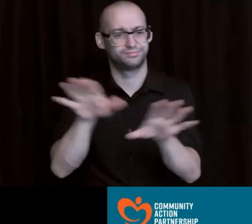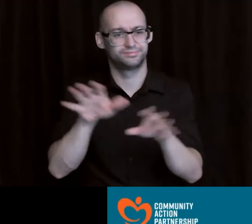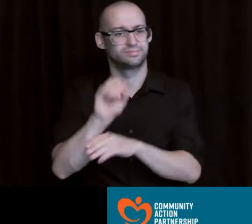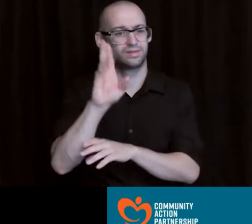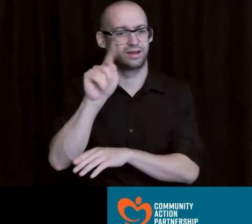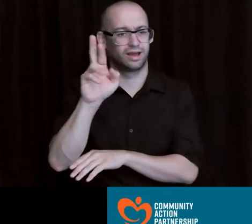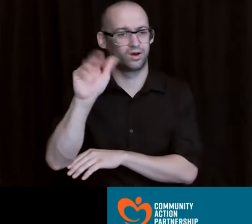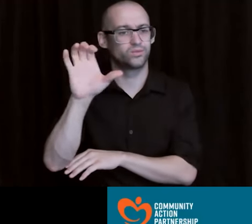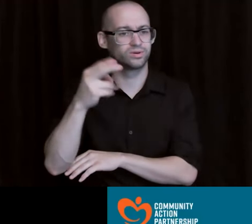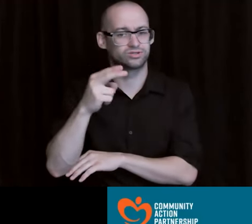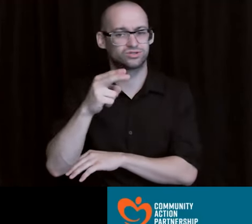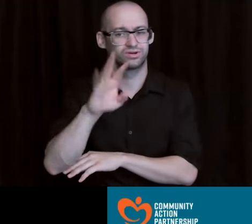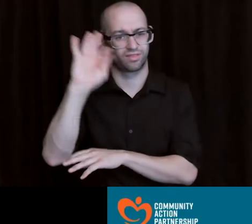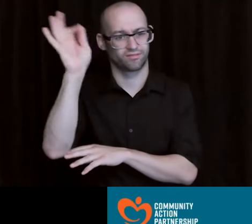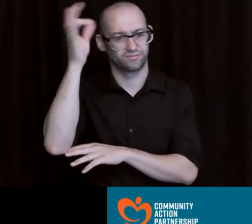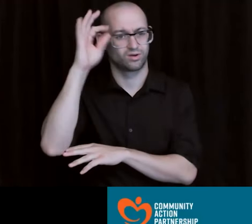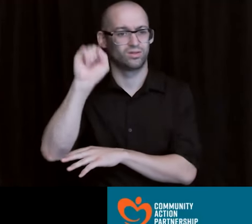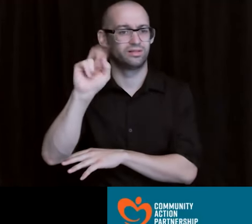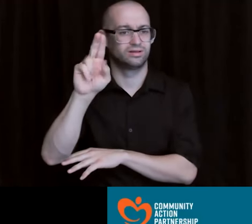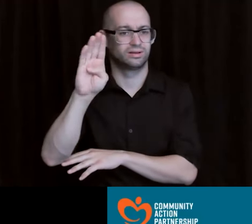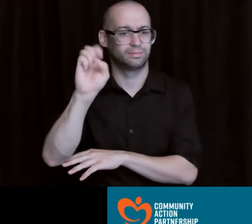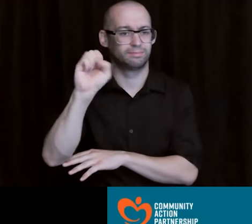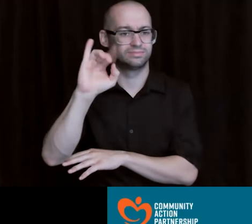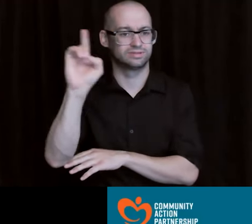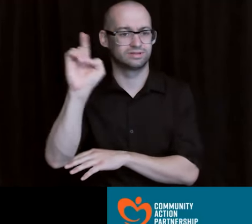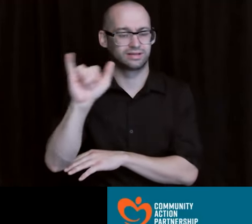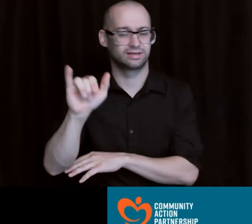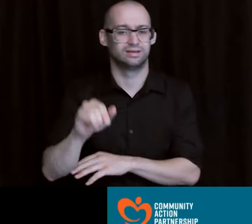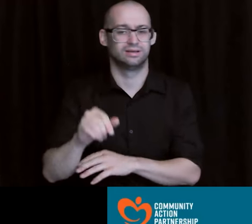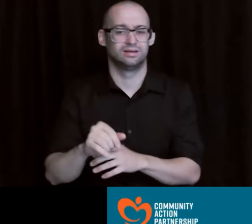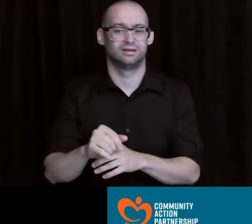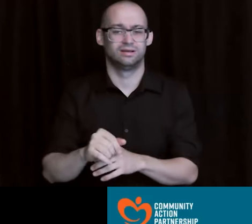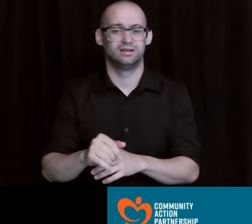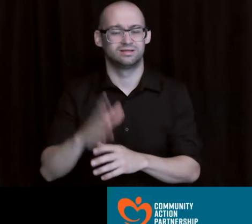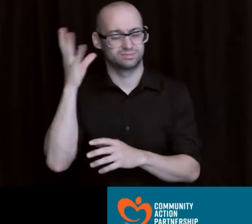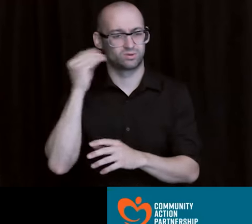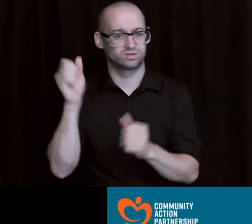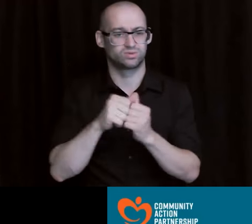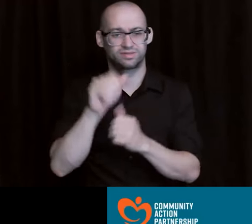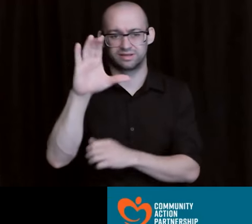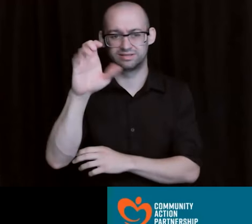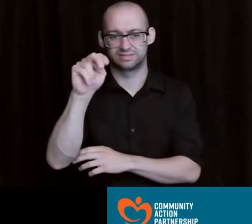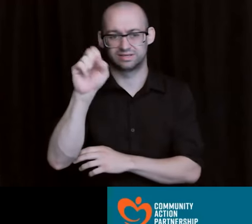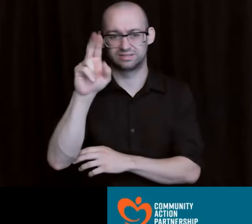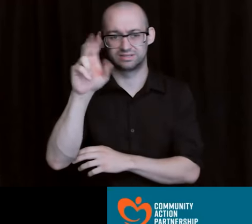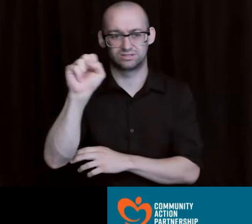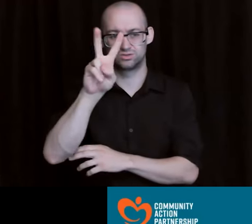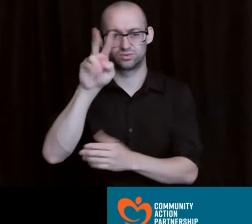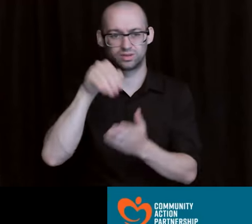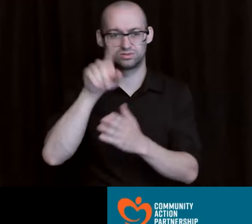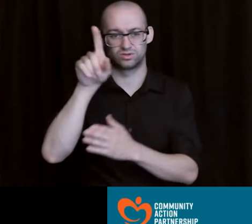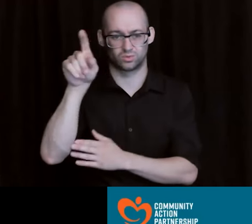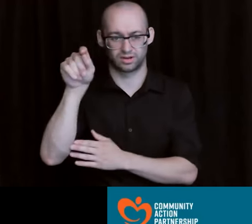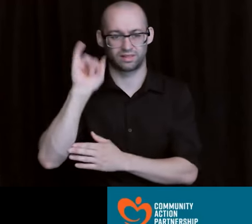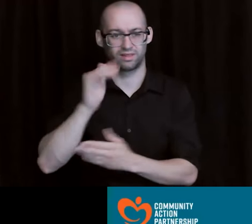to the federal subsidy. I think it was our experience doing Census 2020 innovative outreach that brought us